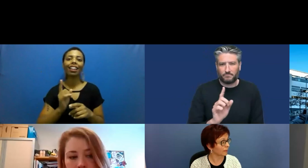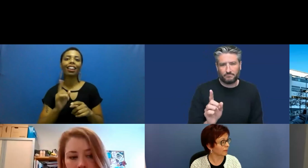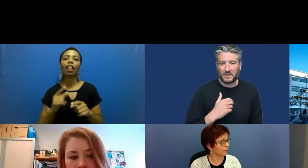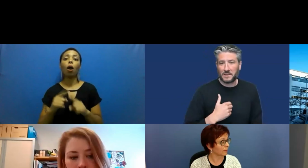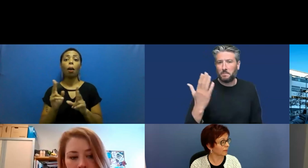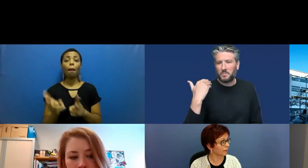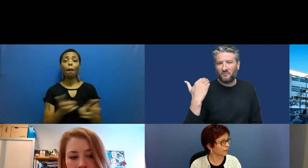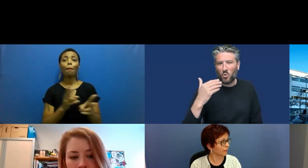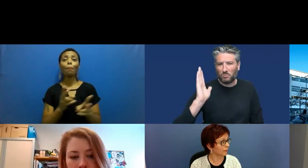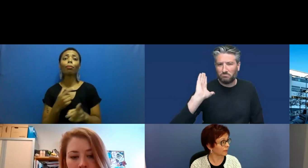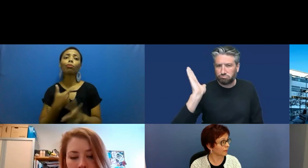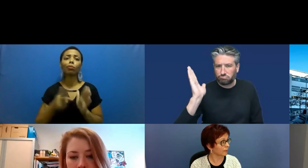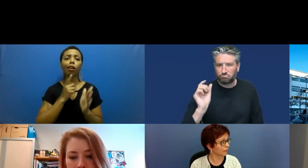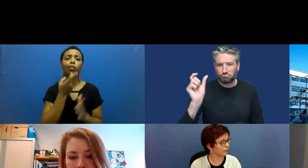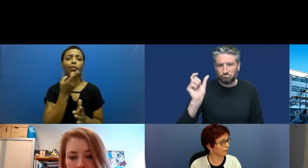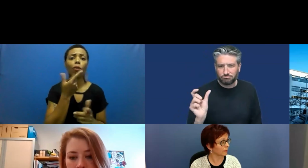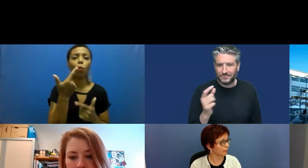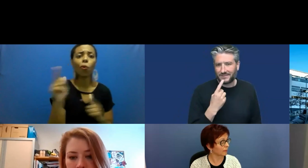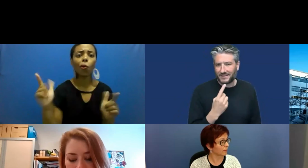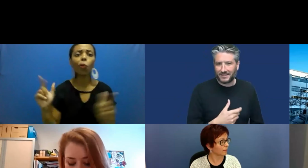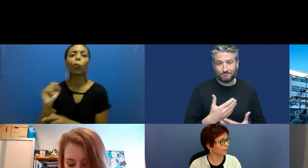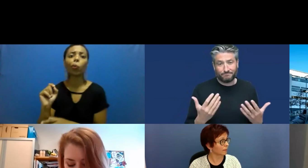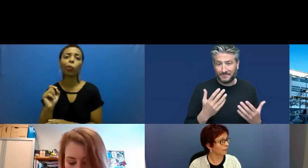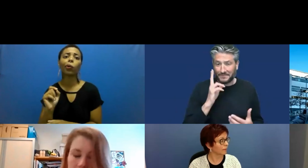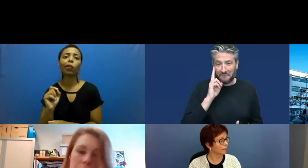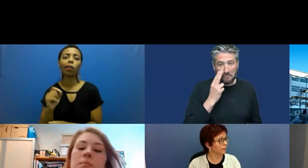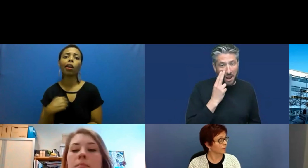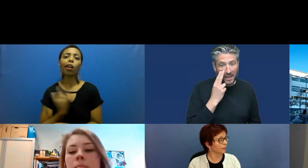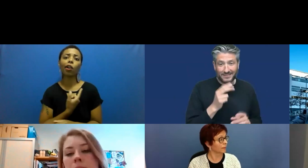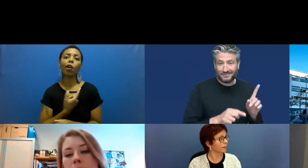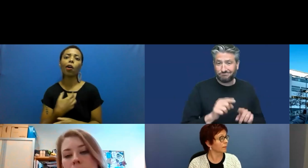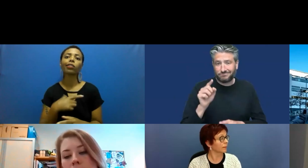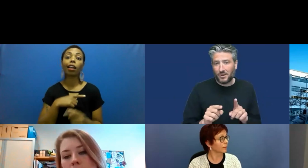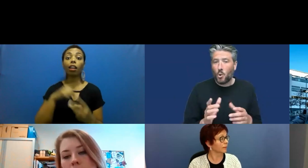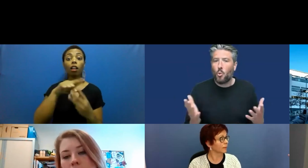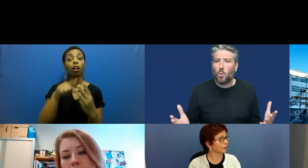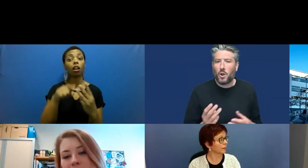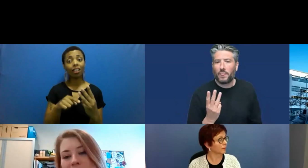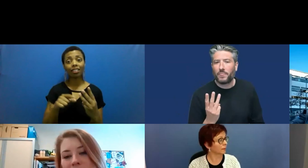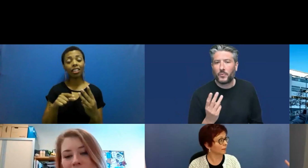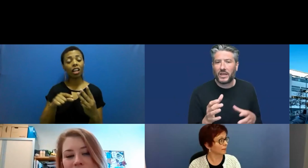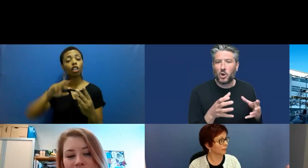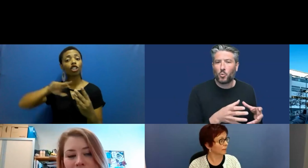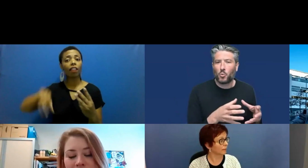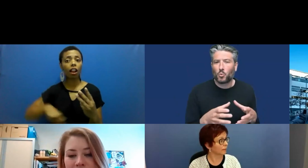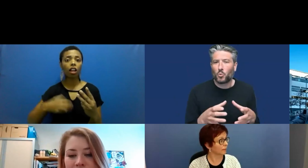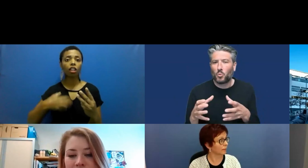others, there are, well, you could say there are 3 types of deafblindness, but there is